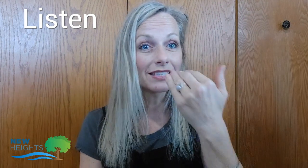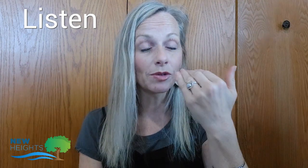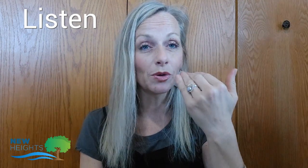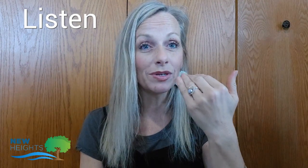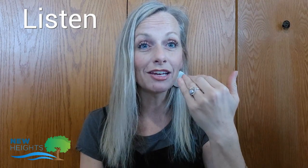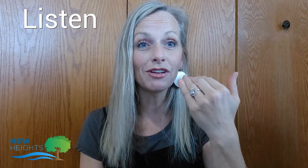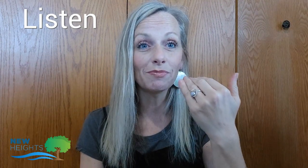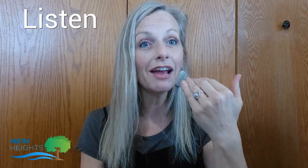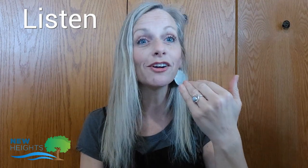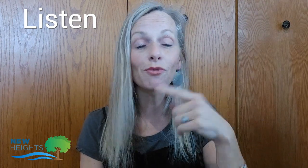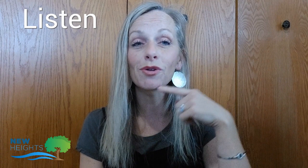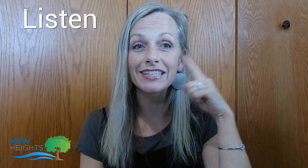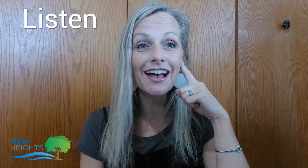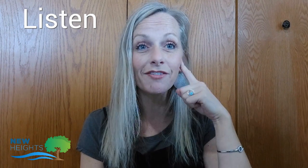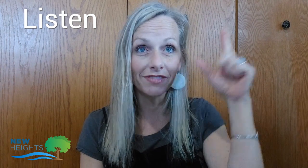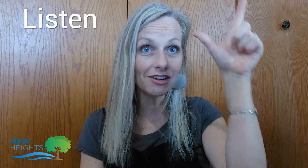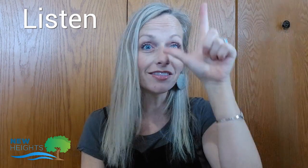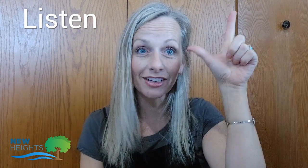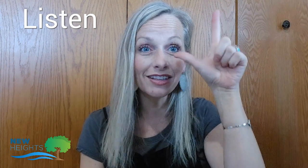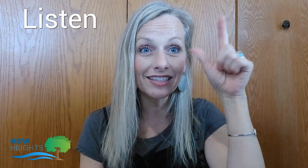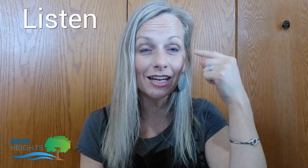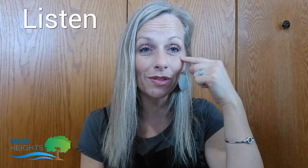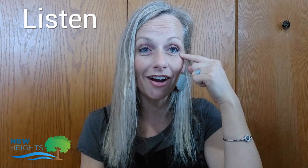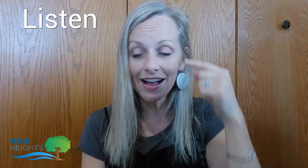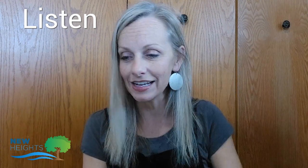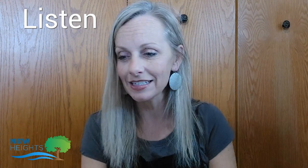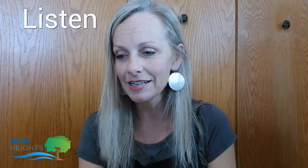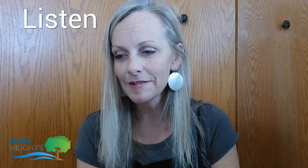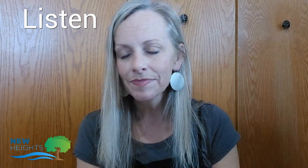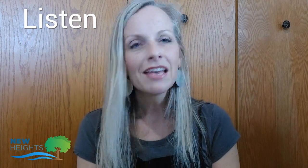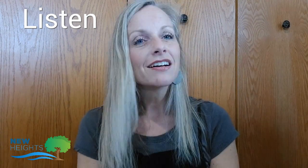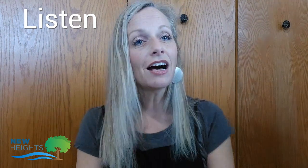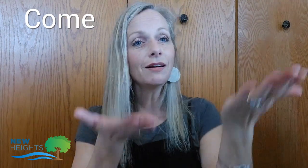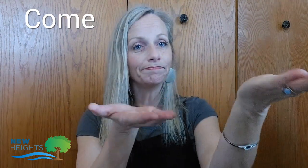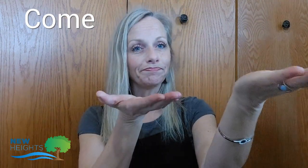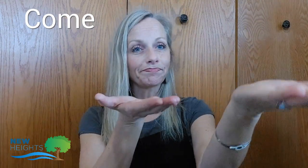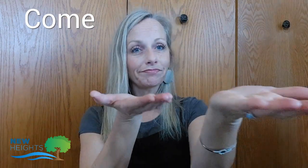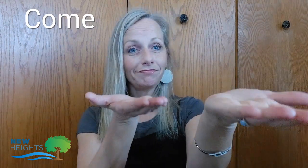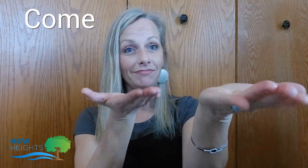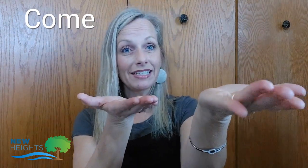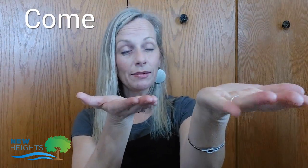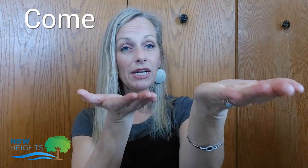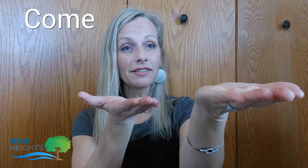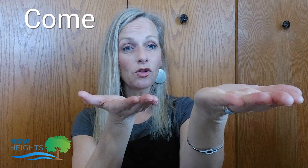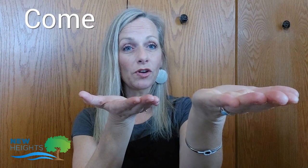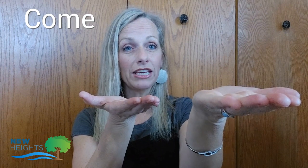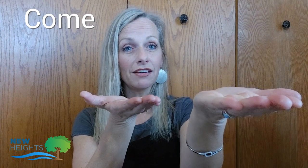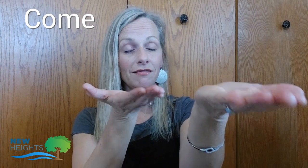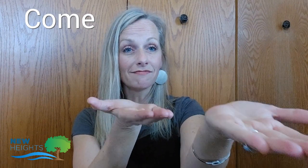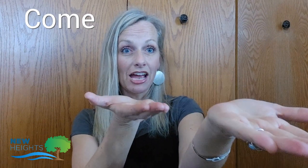someone who is hearing impaired or deaf, they're listening with their eyes. Come. Someone else is over here, and